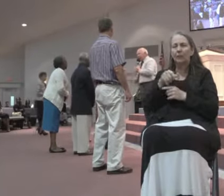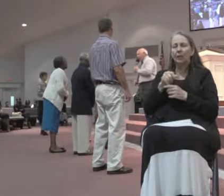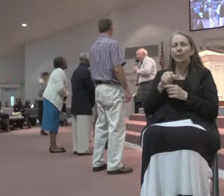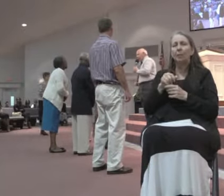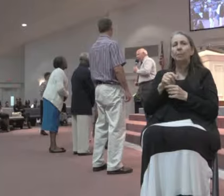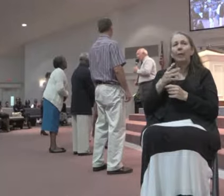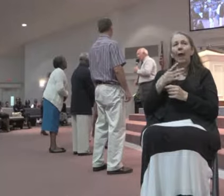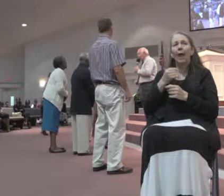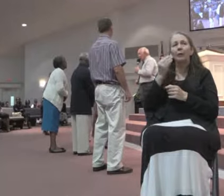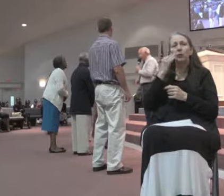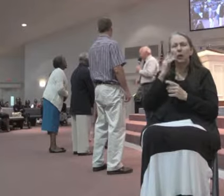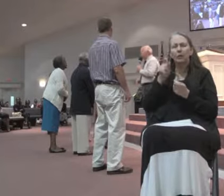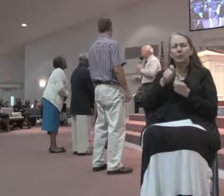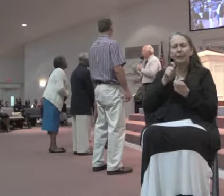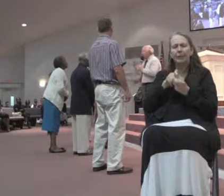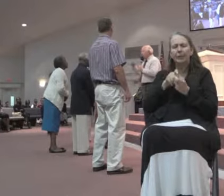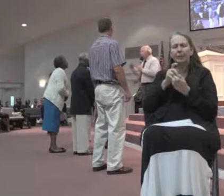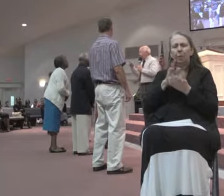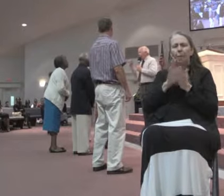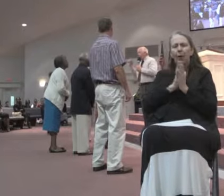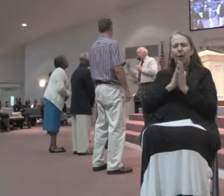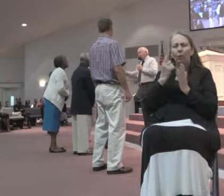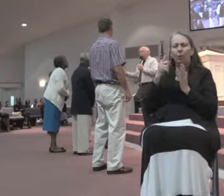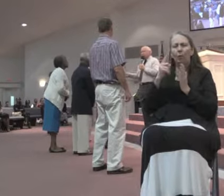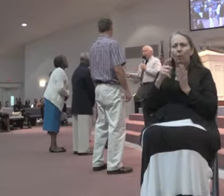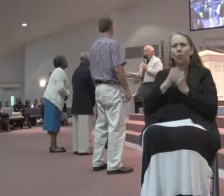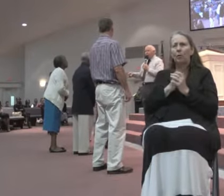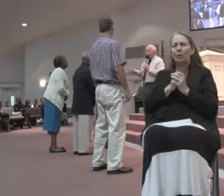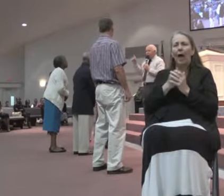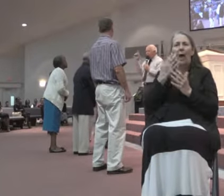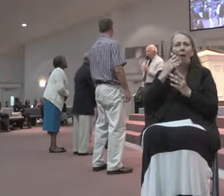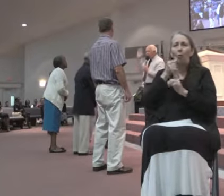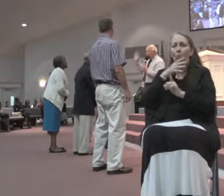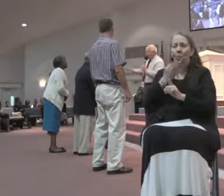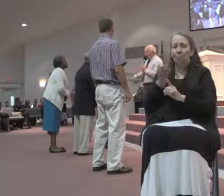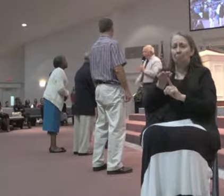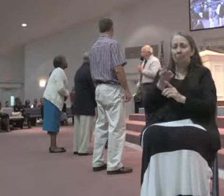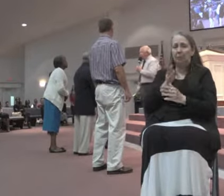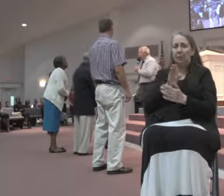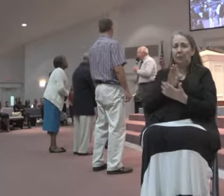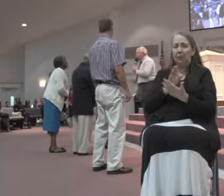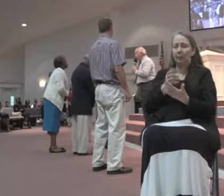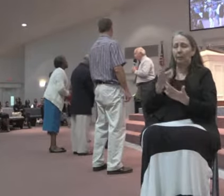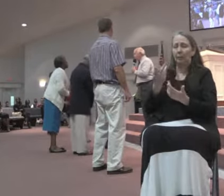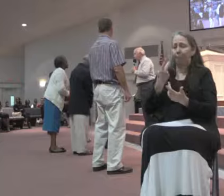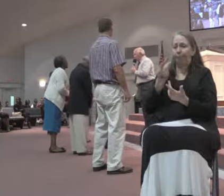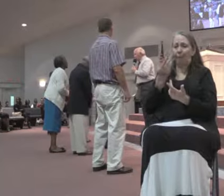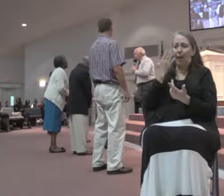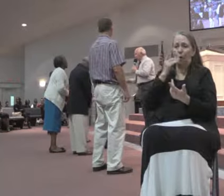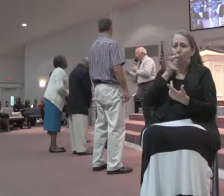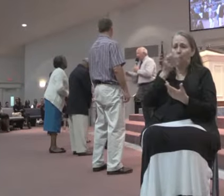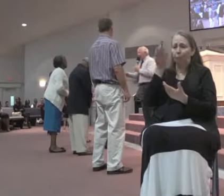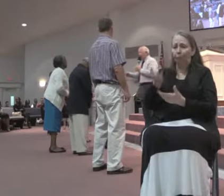like sometimes to know what I'm praying for. All right, I don't know this lady. She probably don't even know me. It don't matter. But I'm here to tell